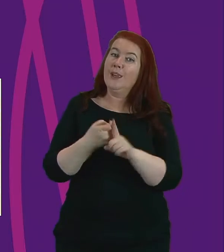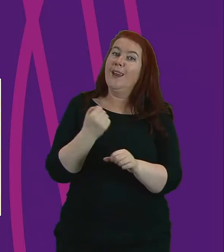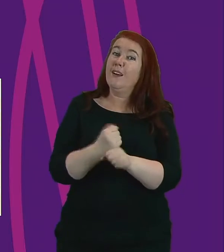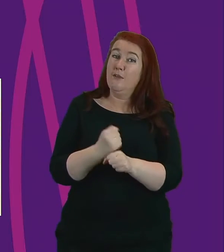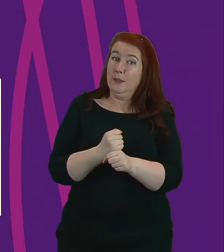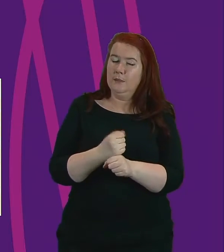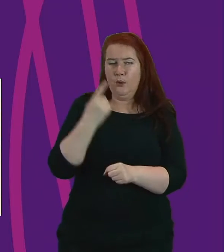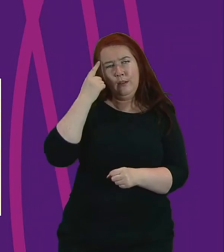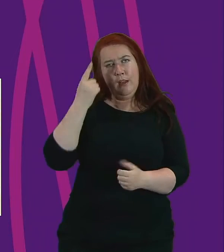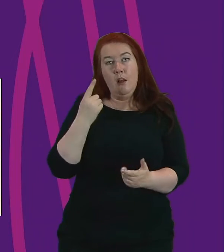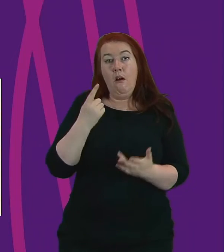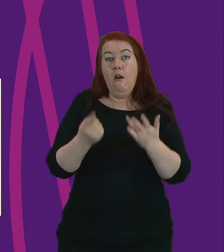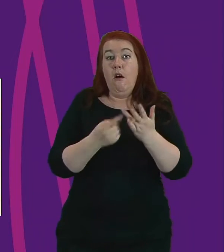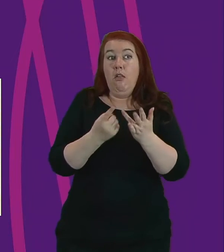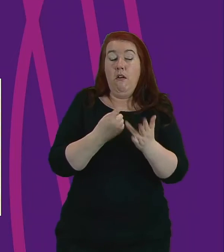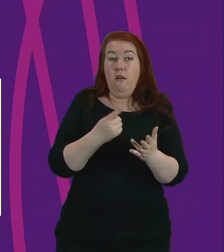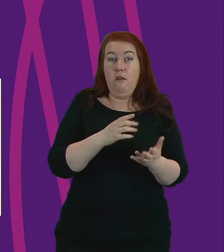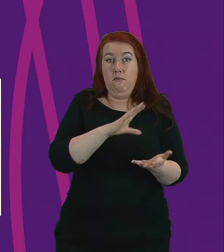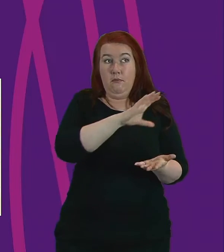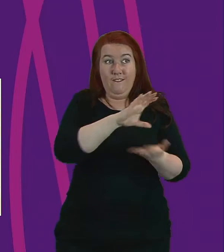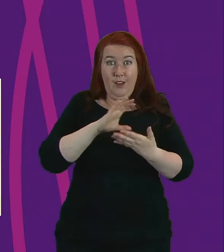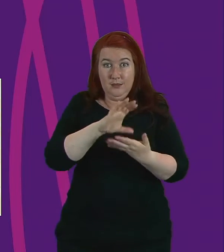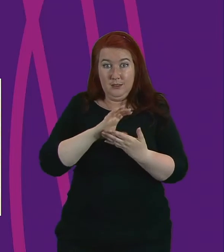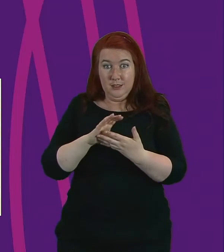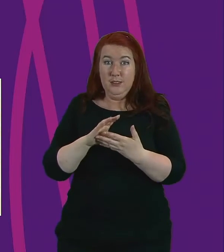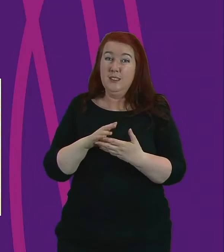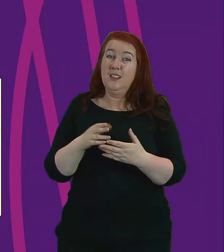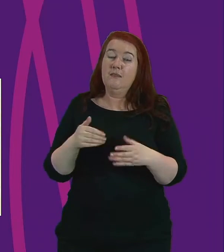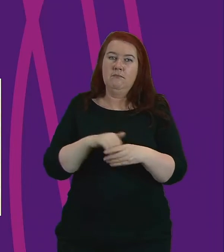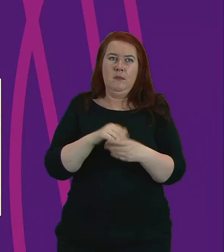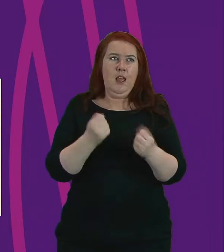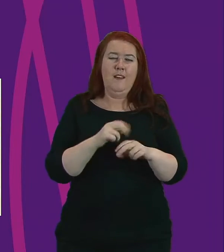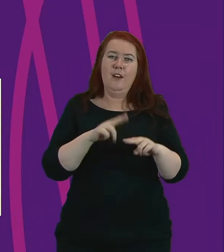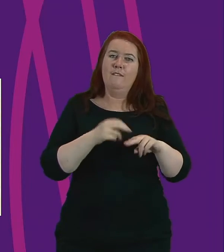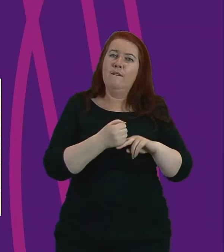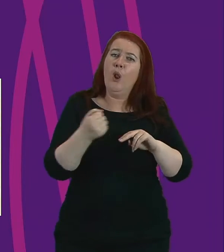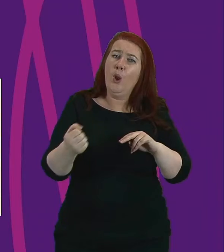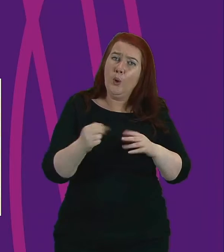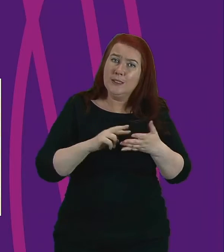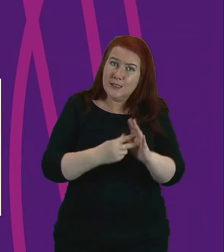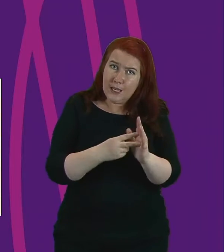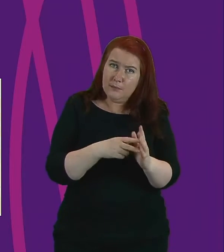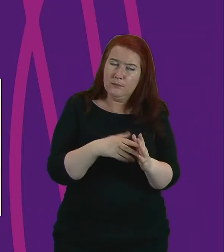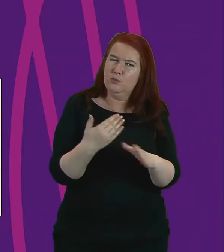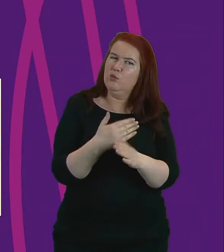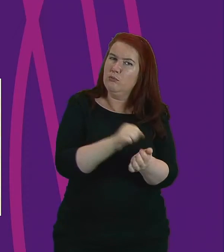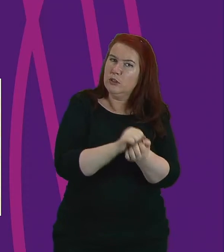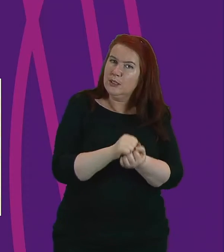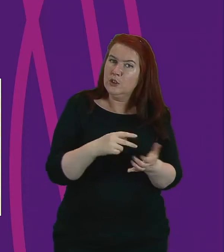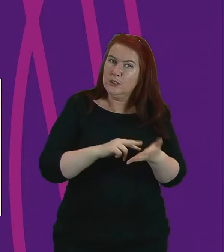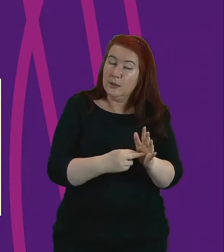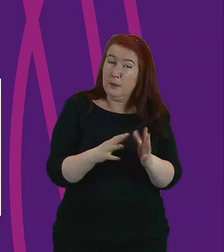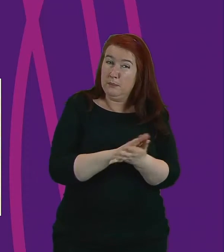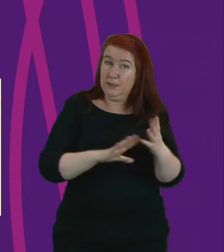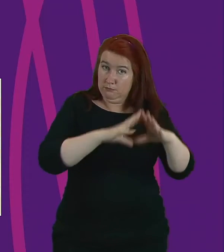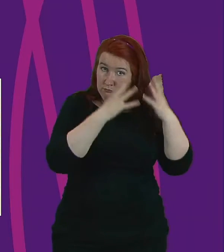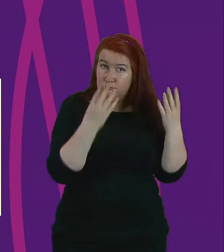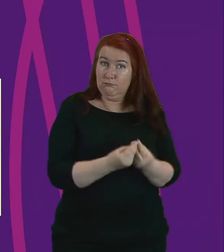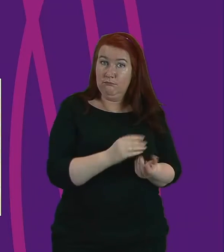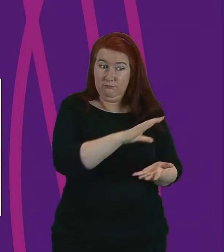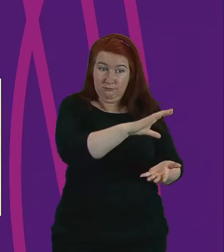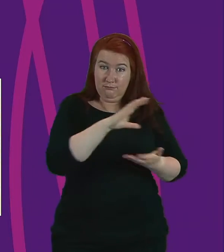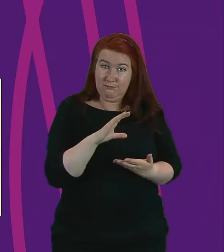support from other funds are added together, including the furlough scheme, for example, the total UK Government support to Scotland is now in